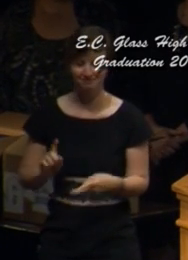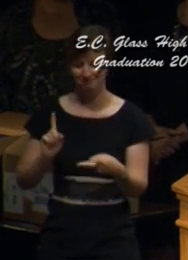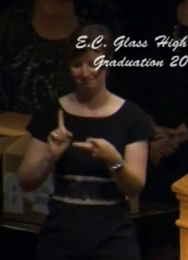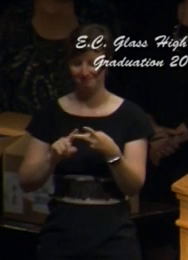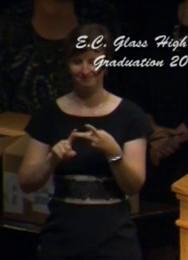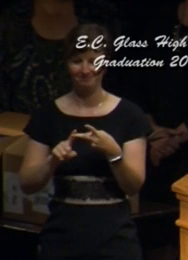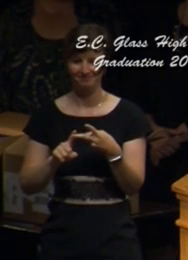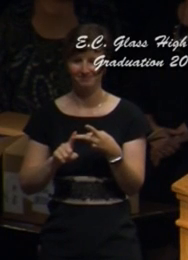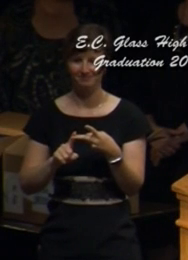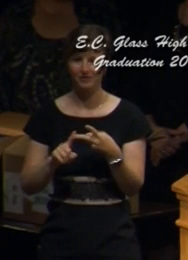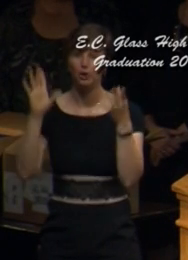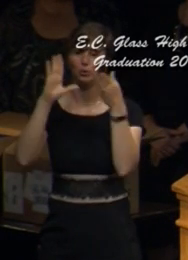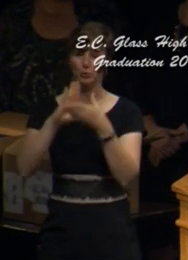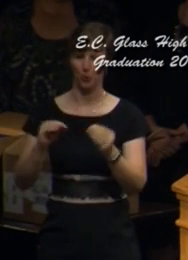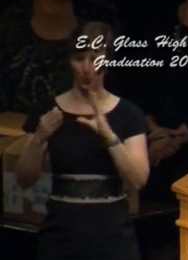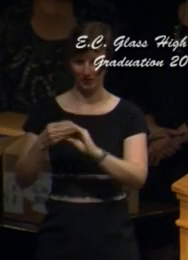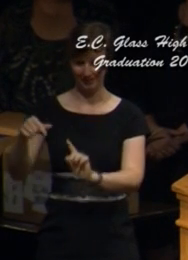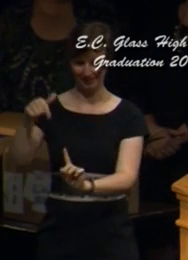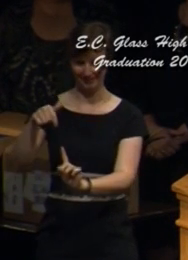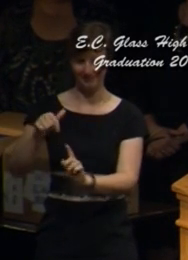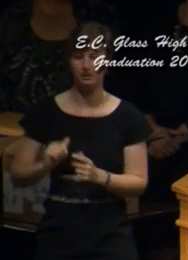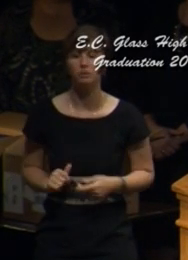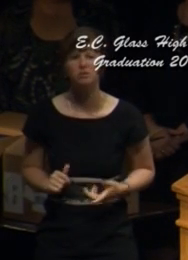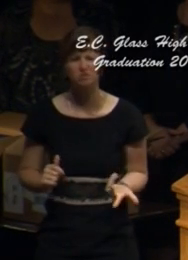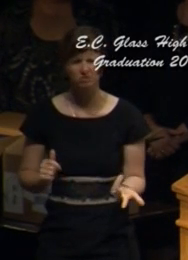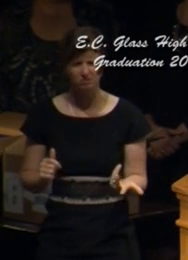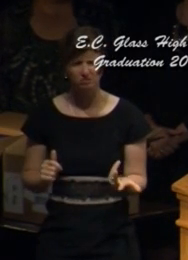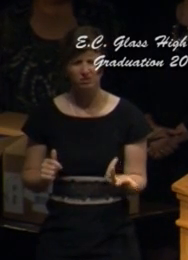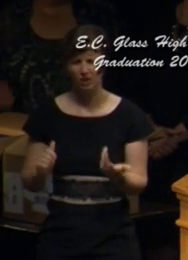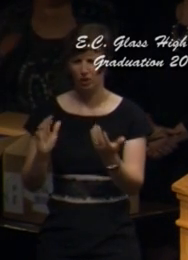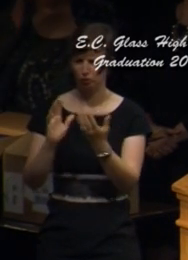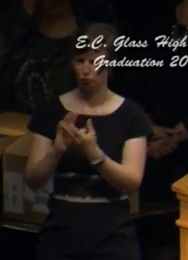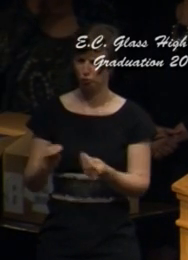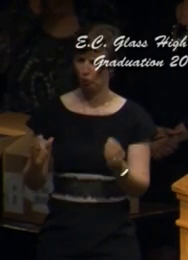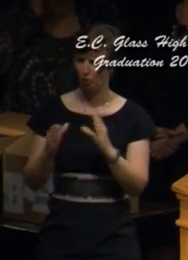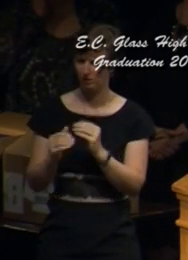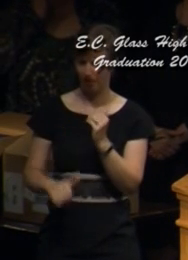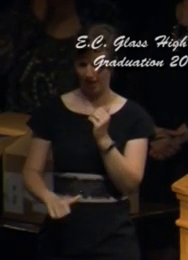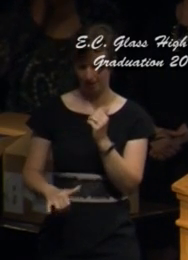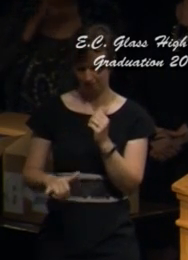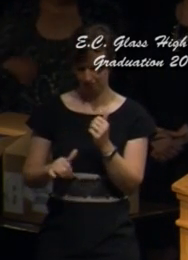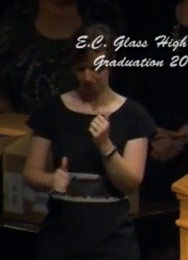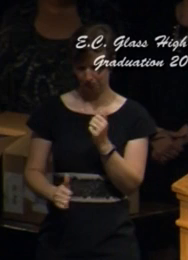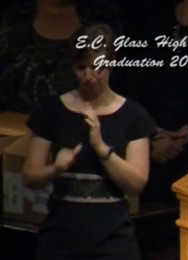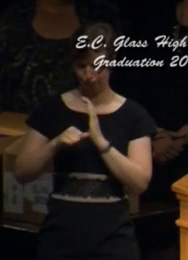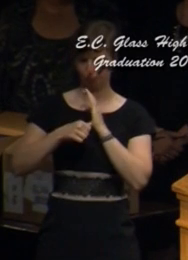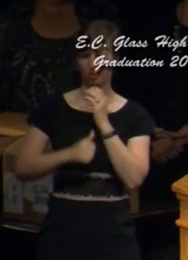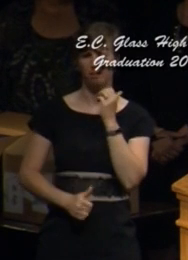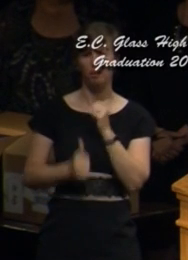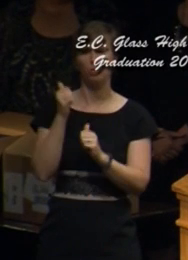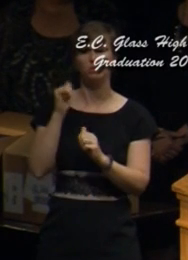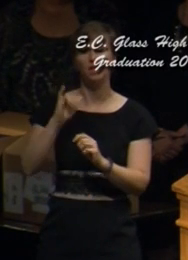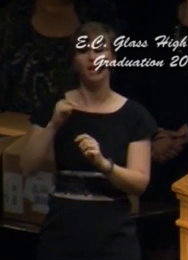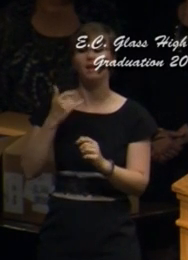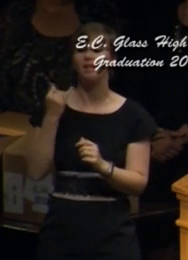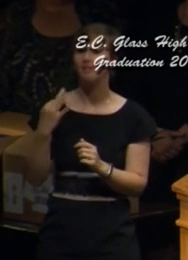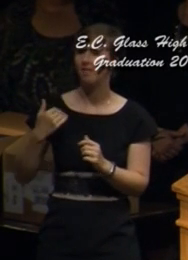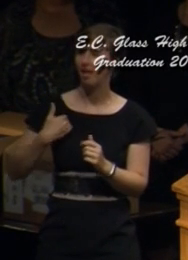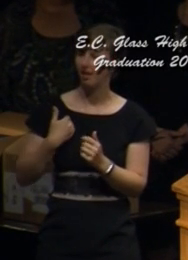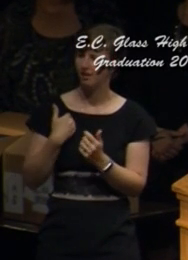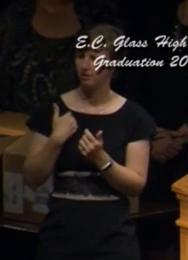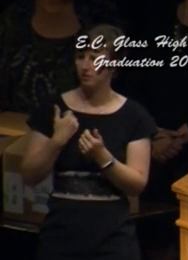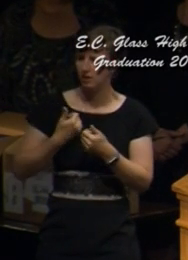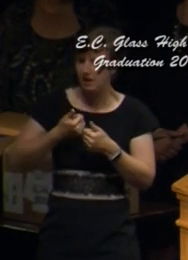And two, stories. Arguably, the stories that matter the most are the ones that compose each and